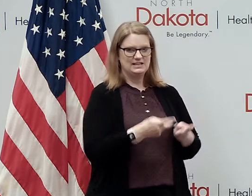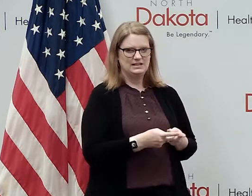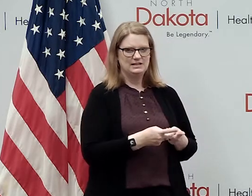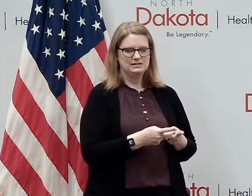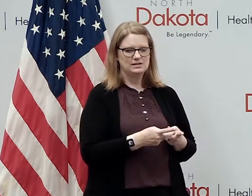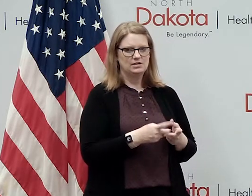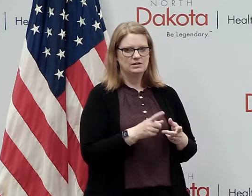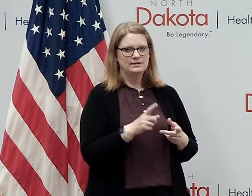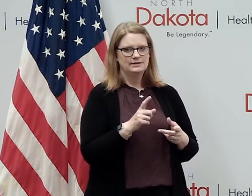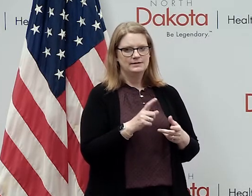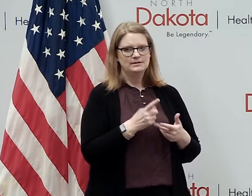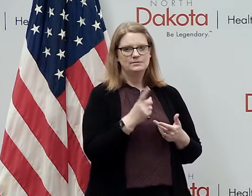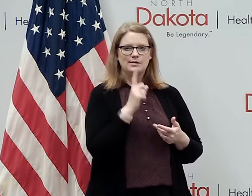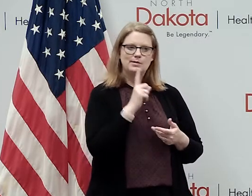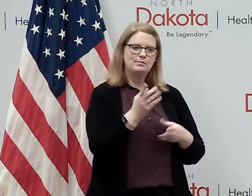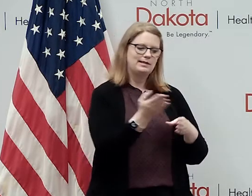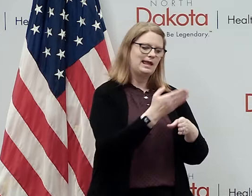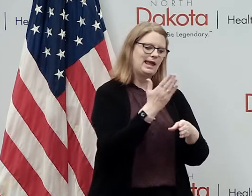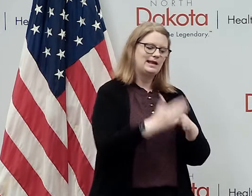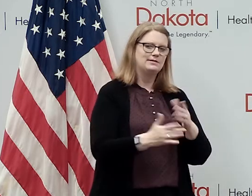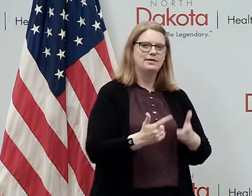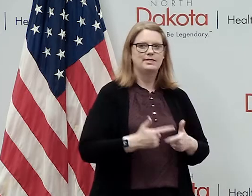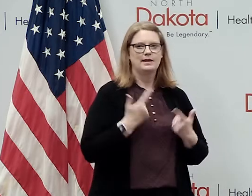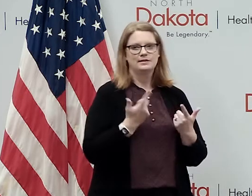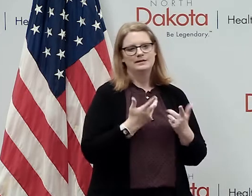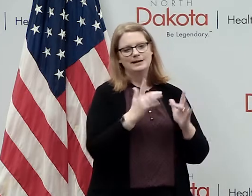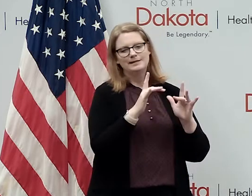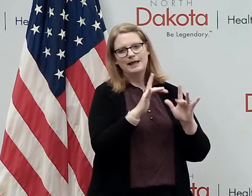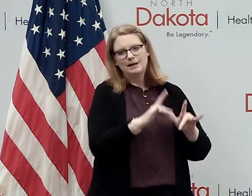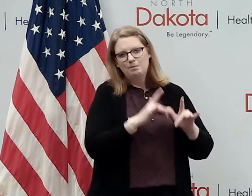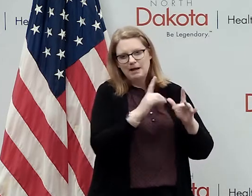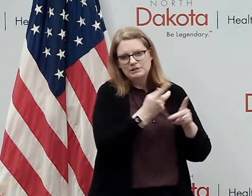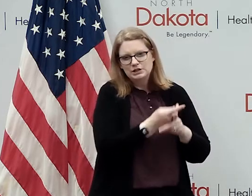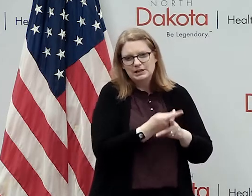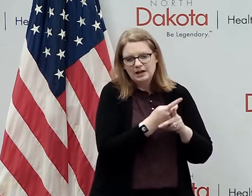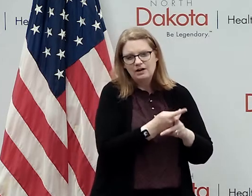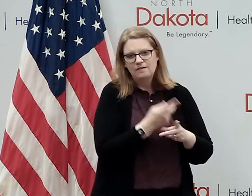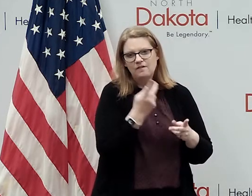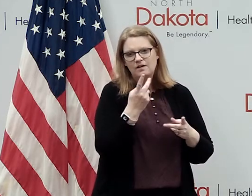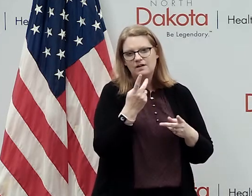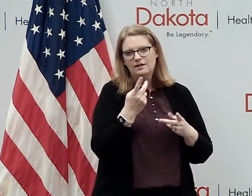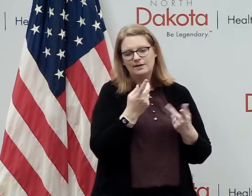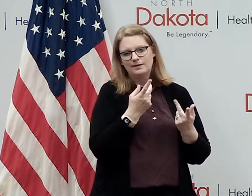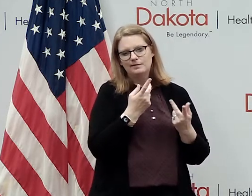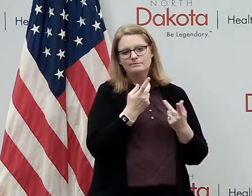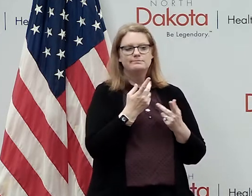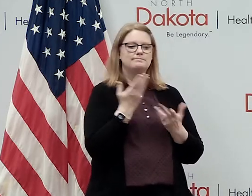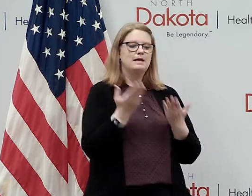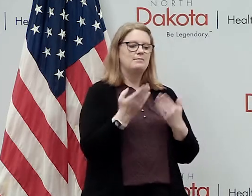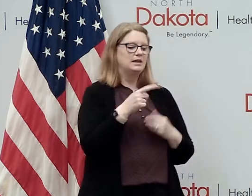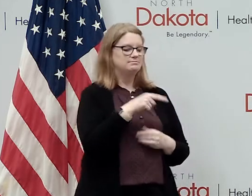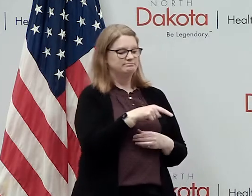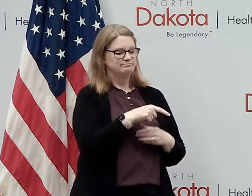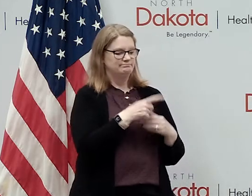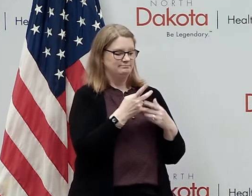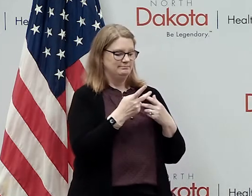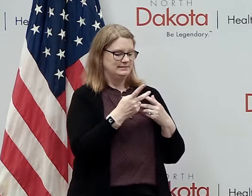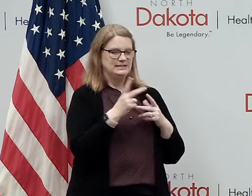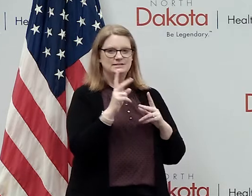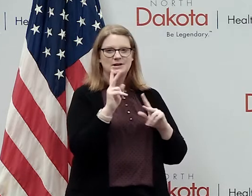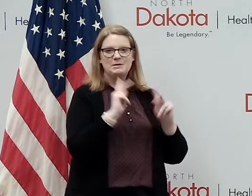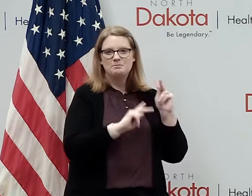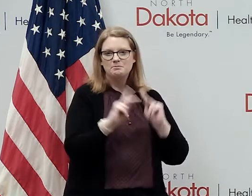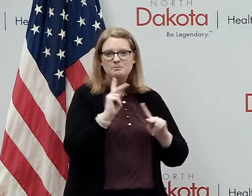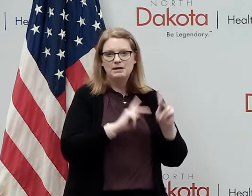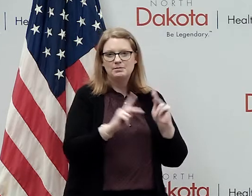but the key here is end of life. We've had some people that say compassionate care, visits should apply for people who may